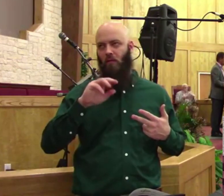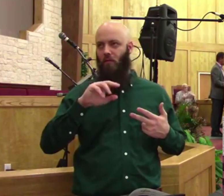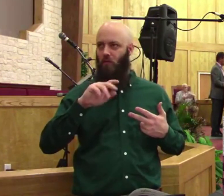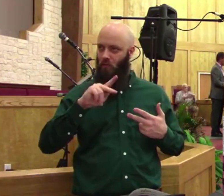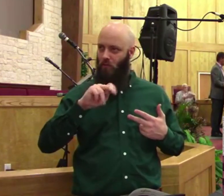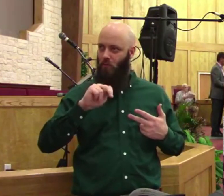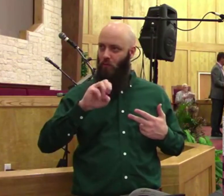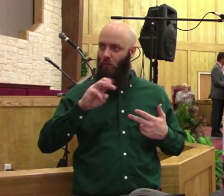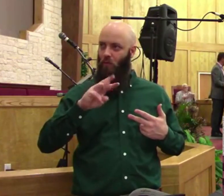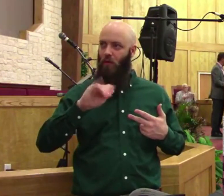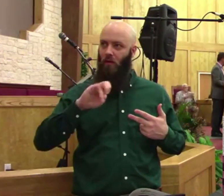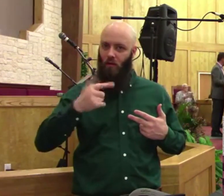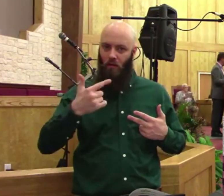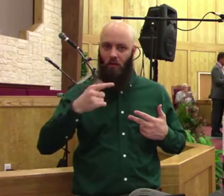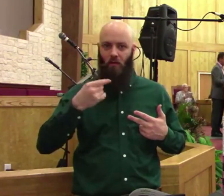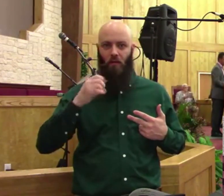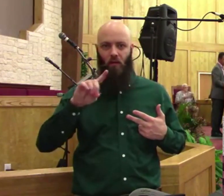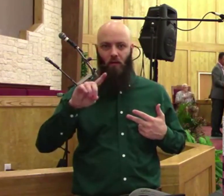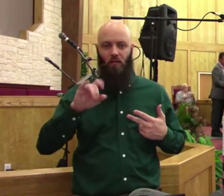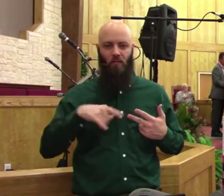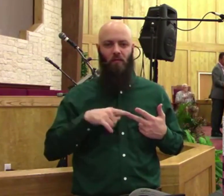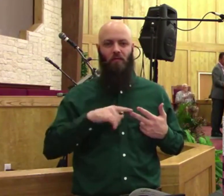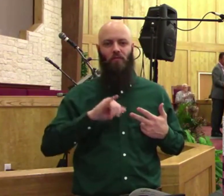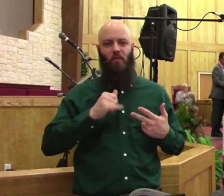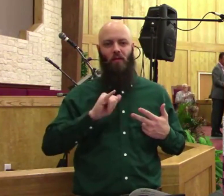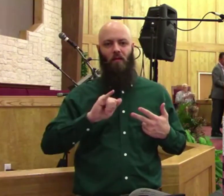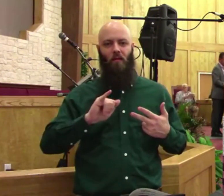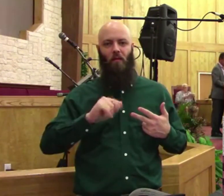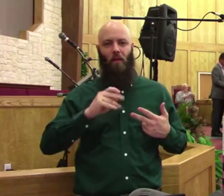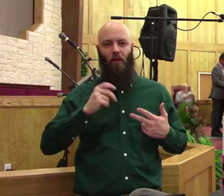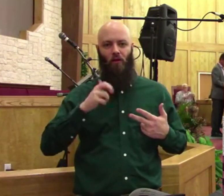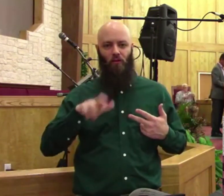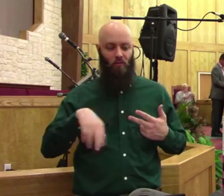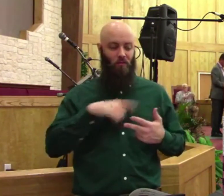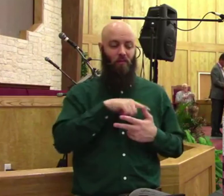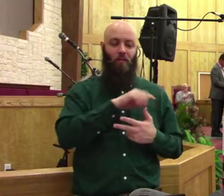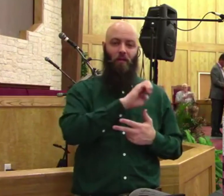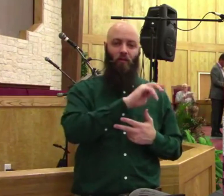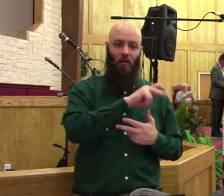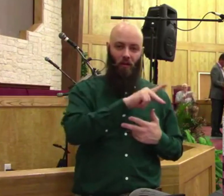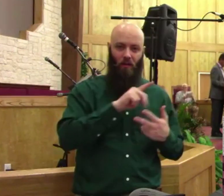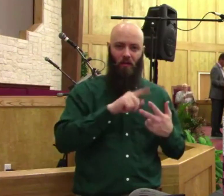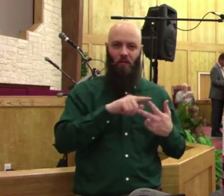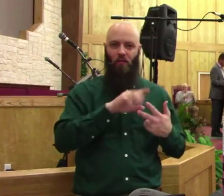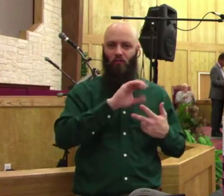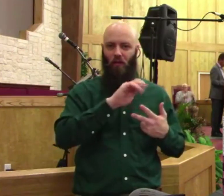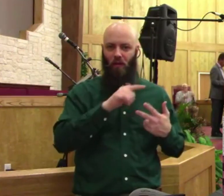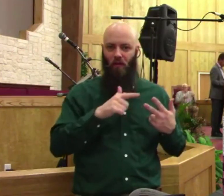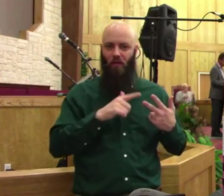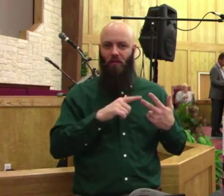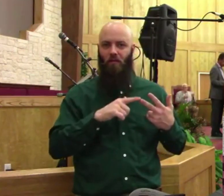contact Andy Johnson if you are planning to join that group. So again,